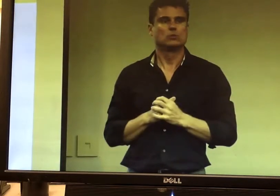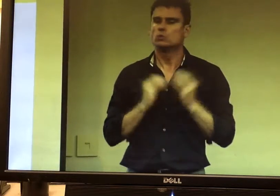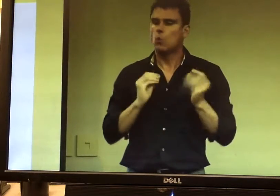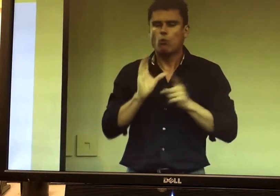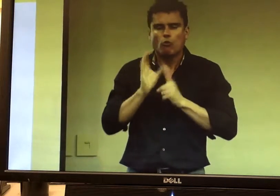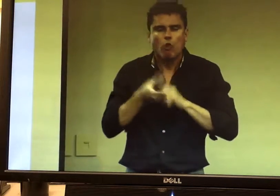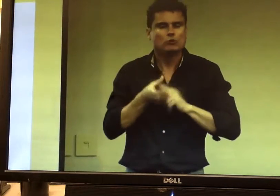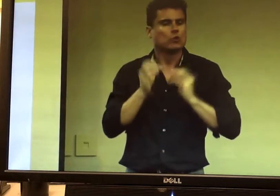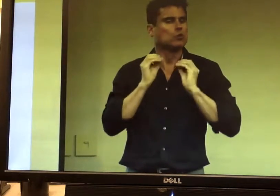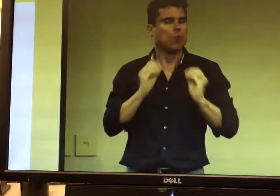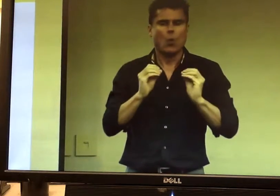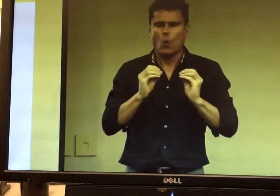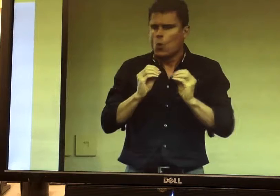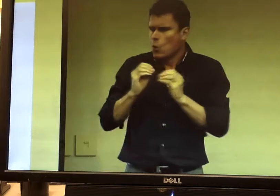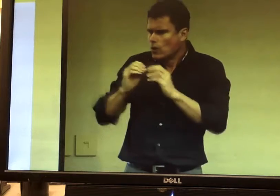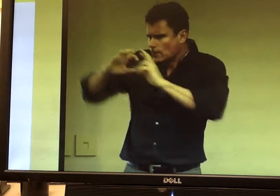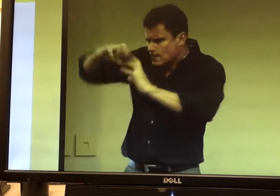message and turn it into another.